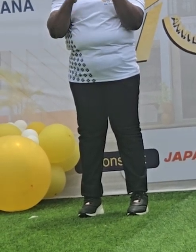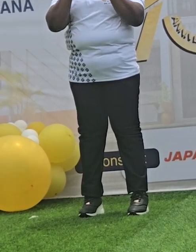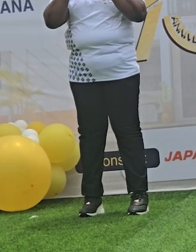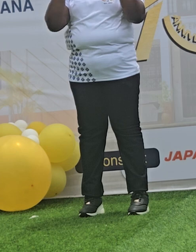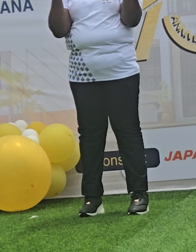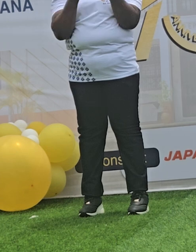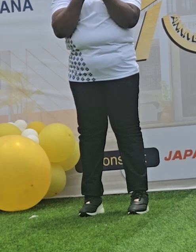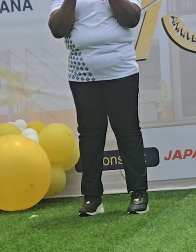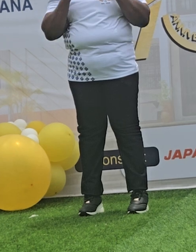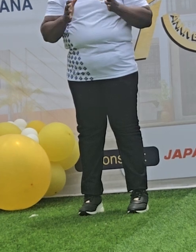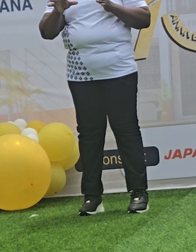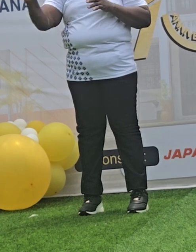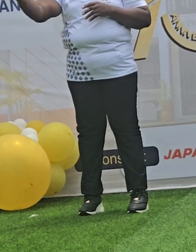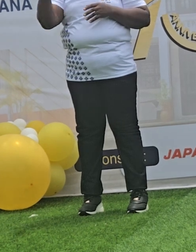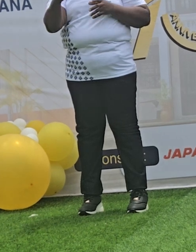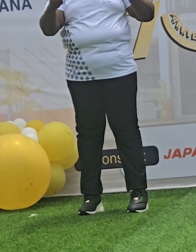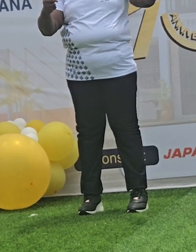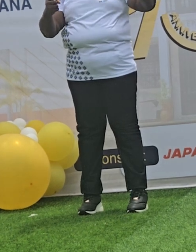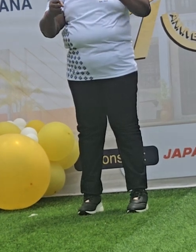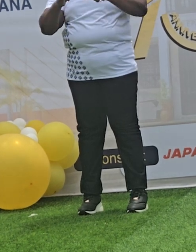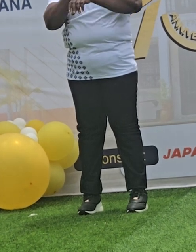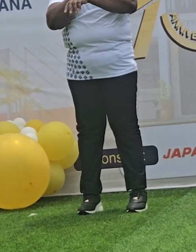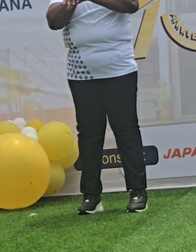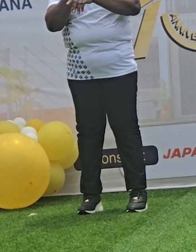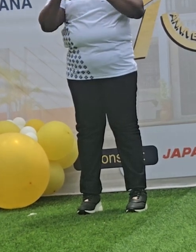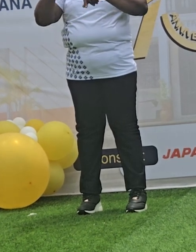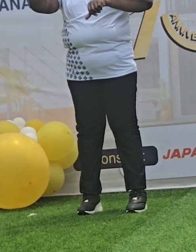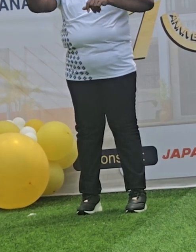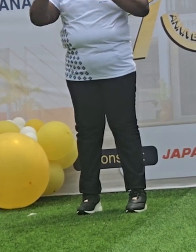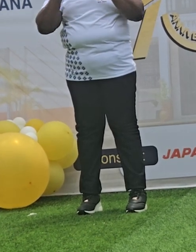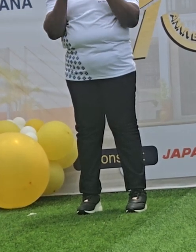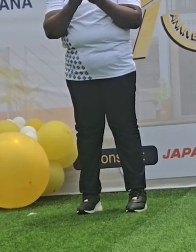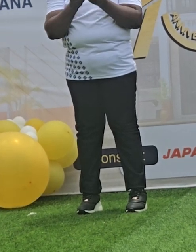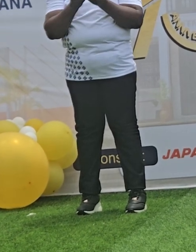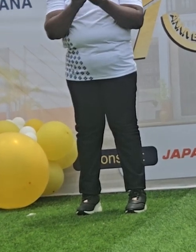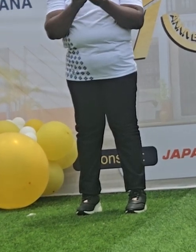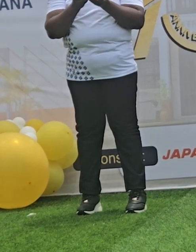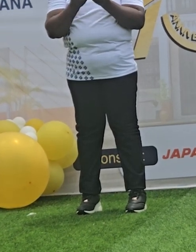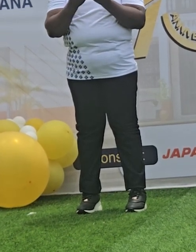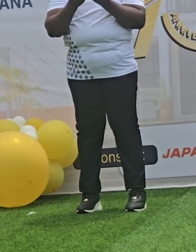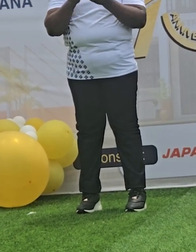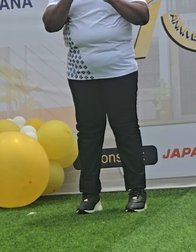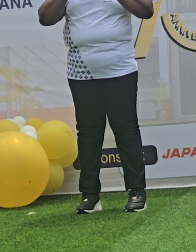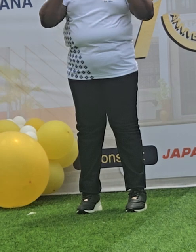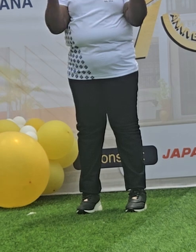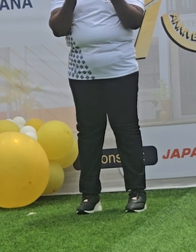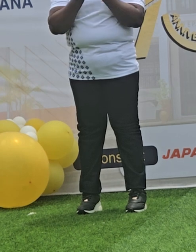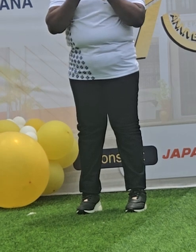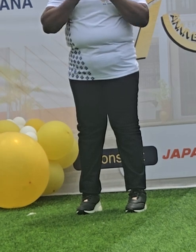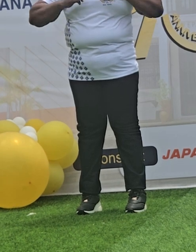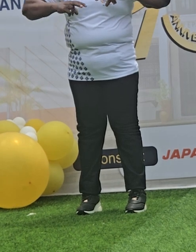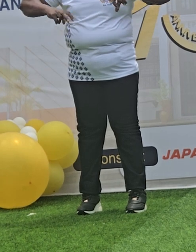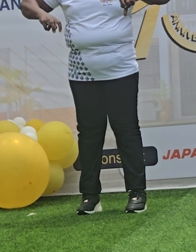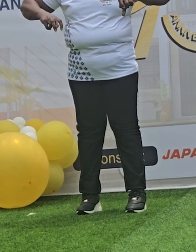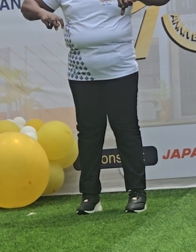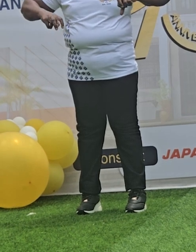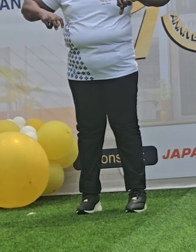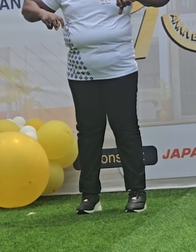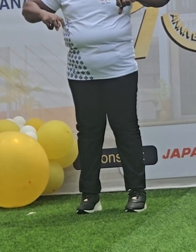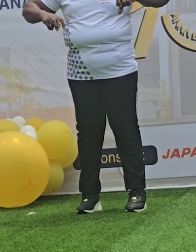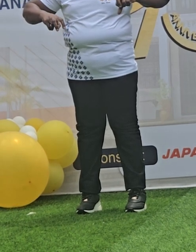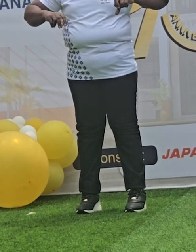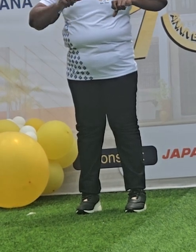by other departments and institutes. Sociological analysis and studies are no longer